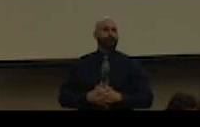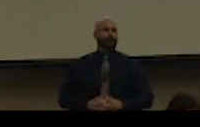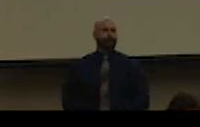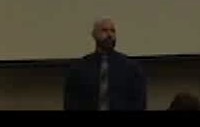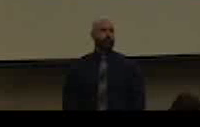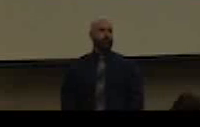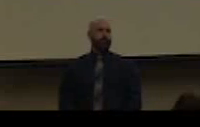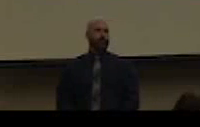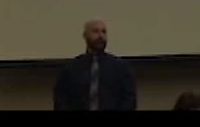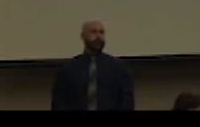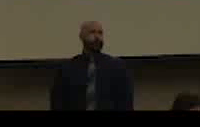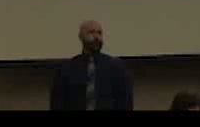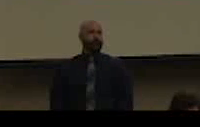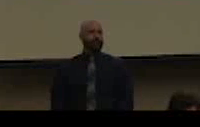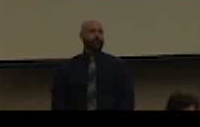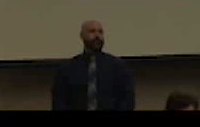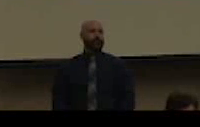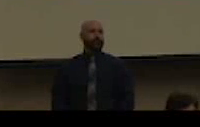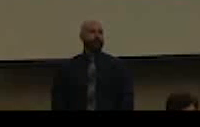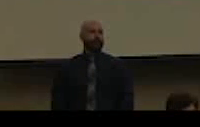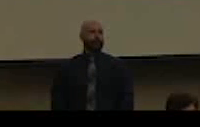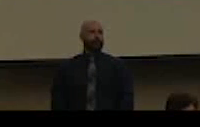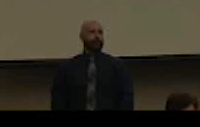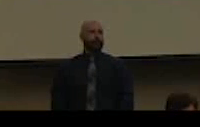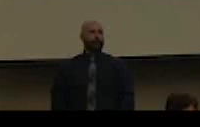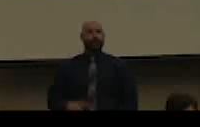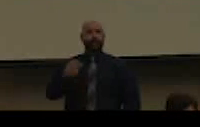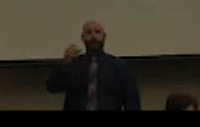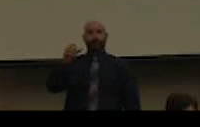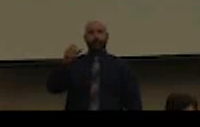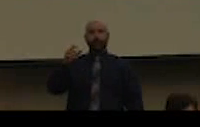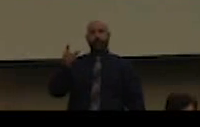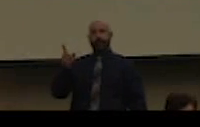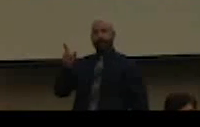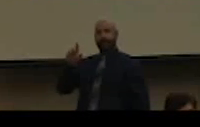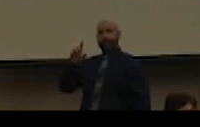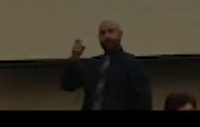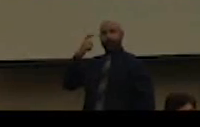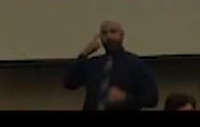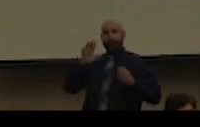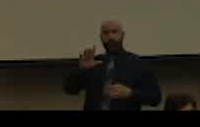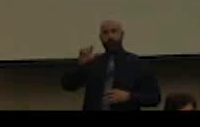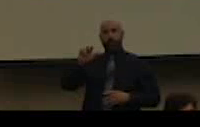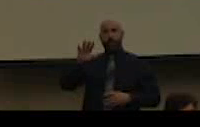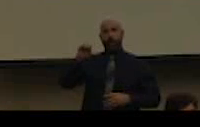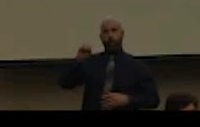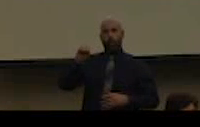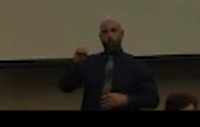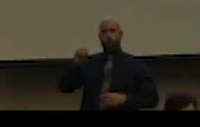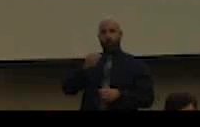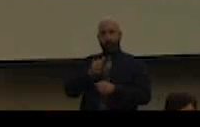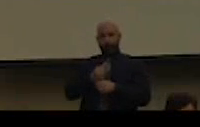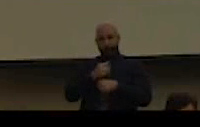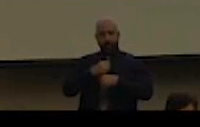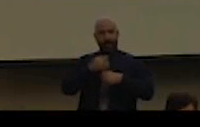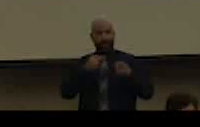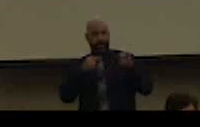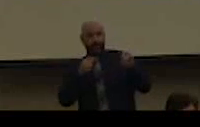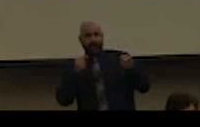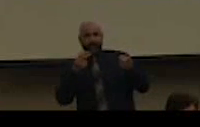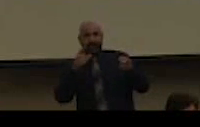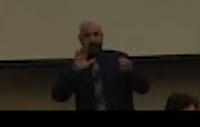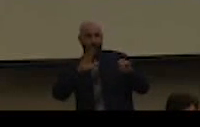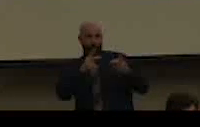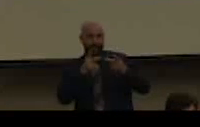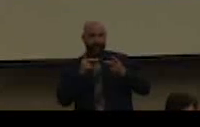Sherry, in fact, she created your position at the time, which Sherry became our leader. But even then, it was childcare, and it became the